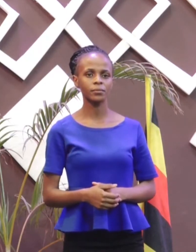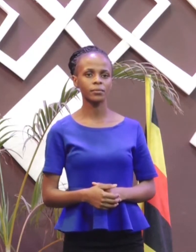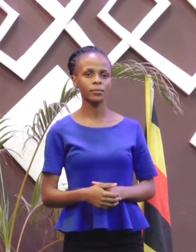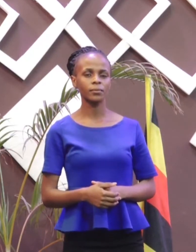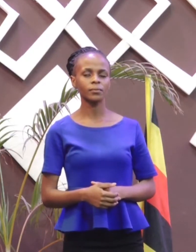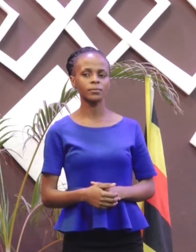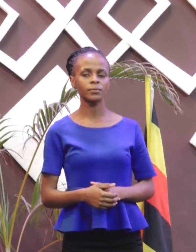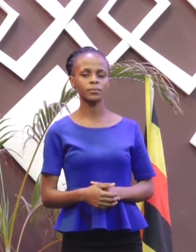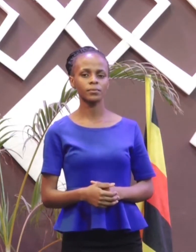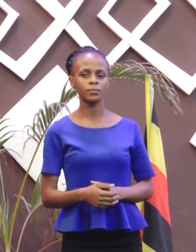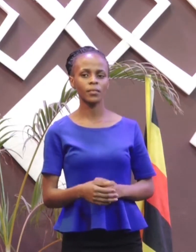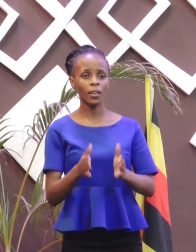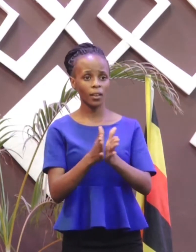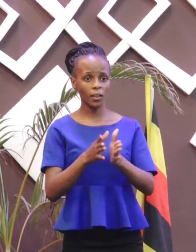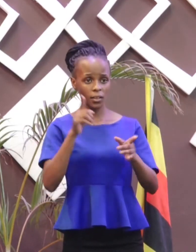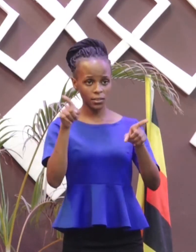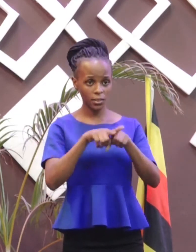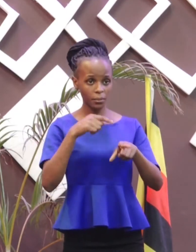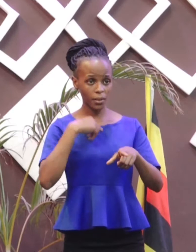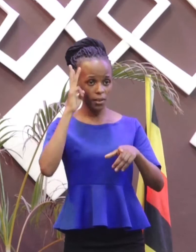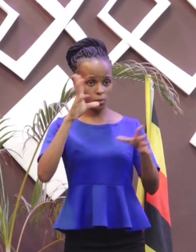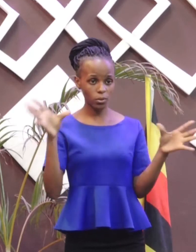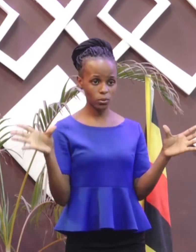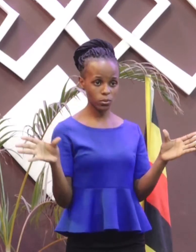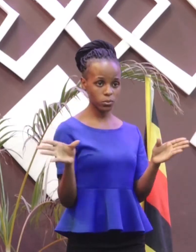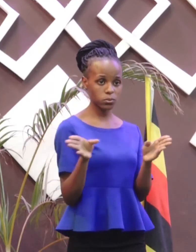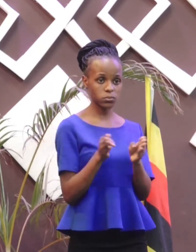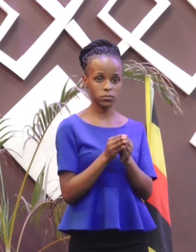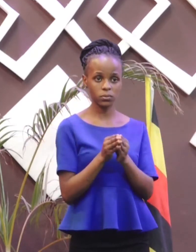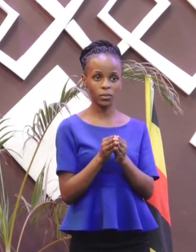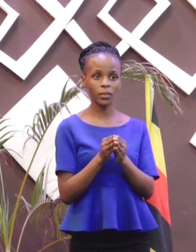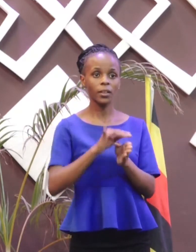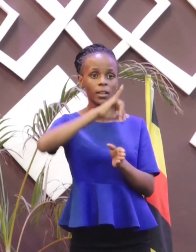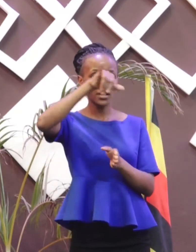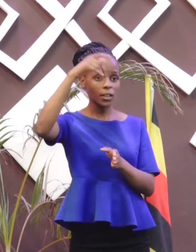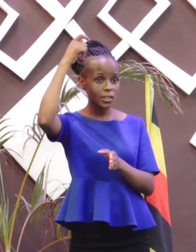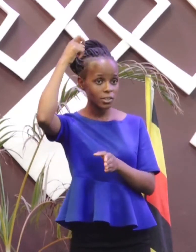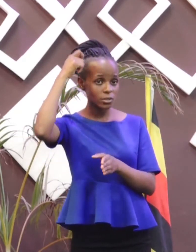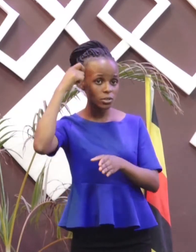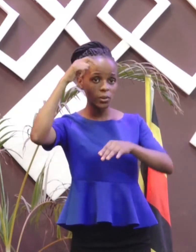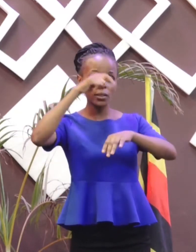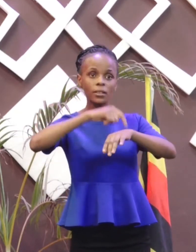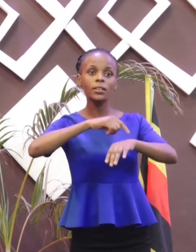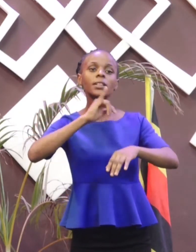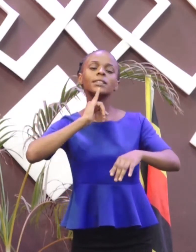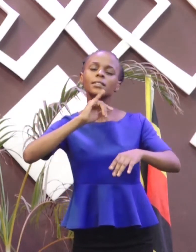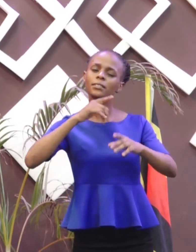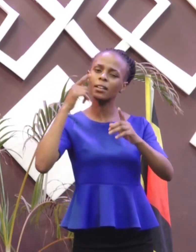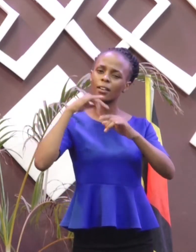Katonda. And I'll end with this. Era nja kumaliriza ne kino. The Joshua generation is a generation of